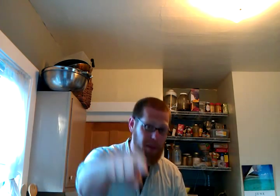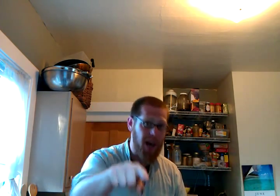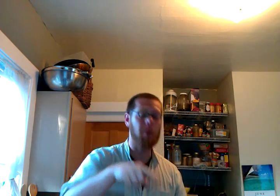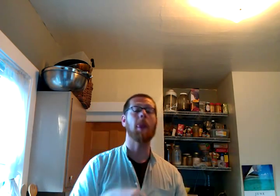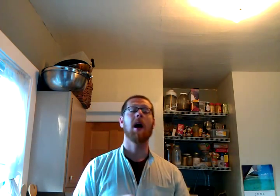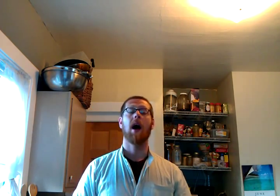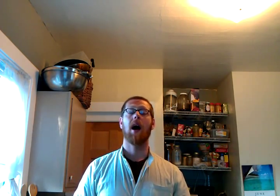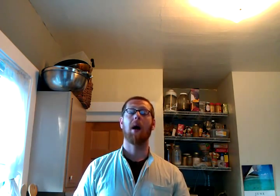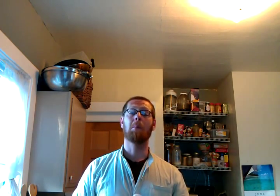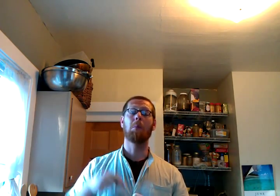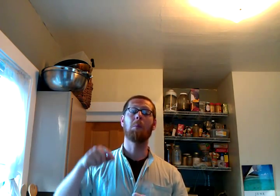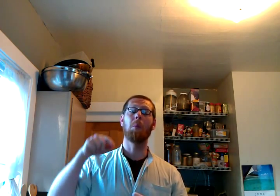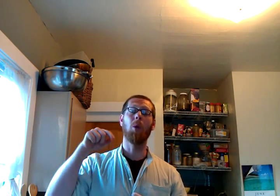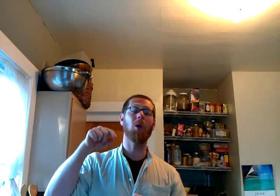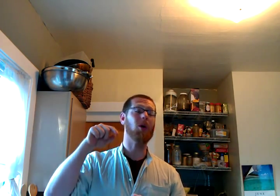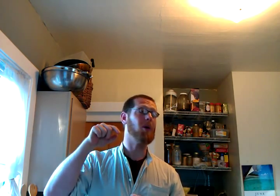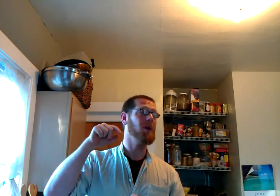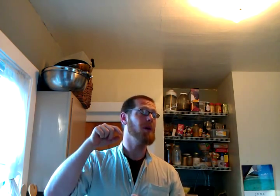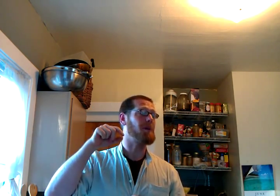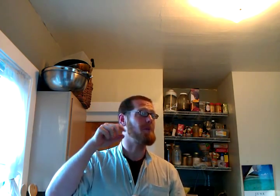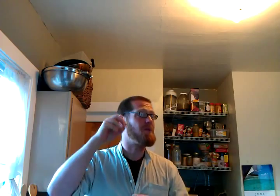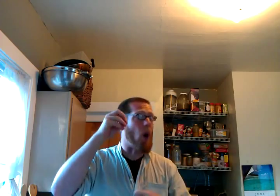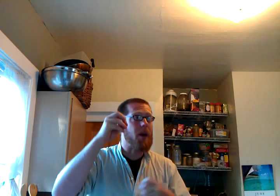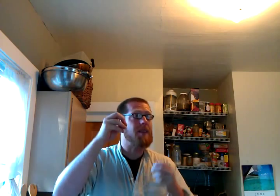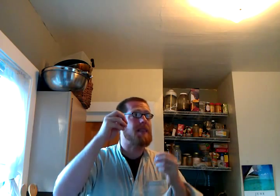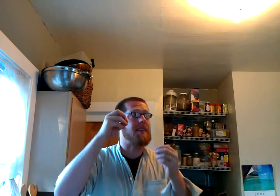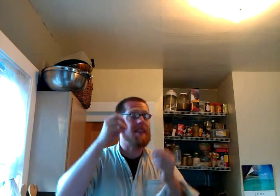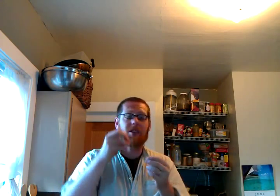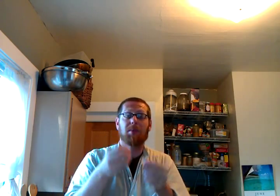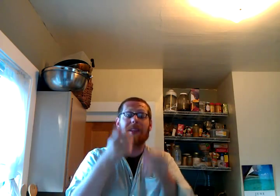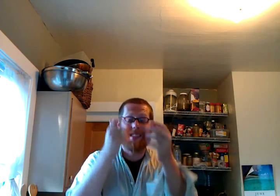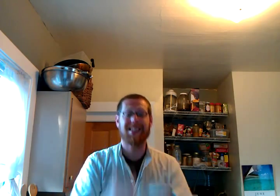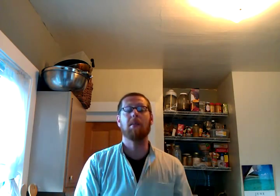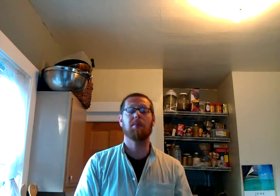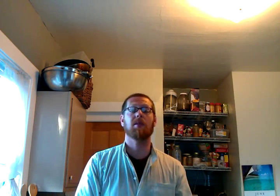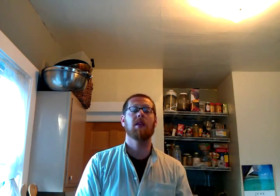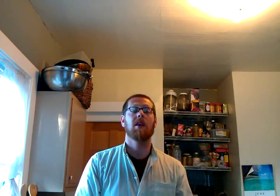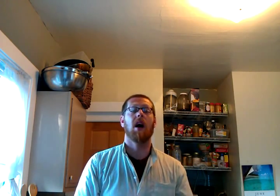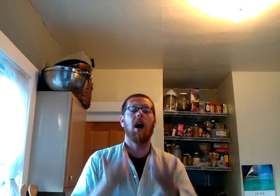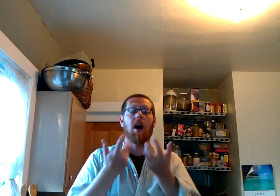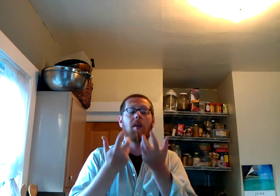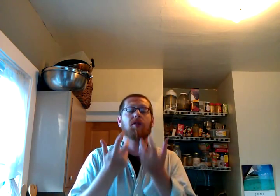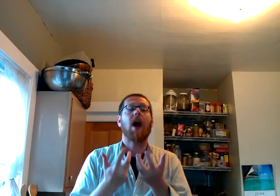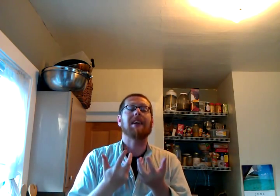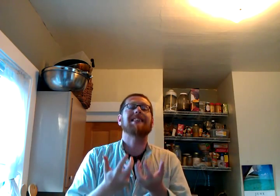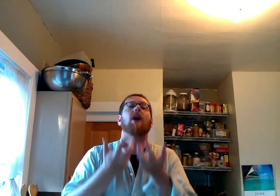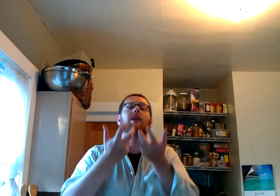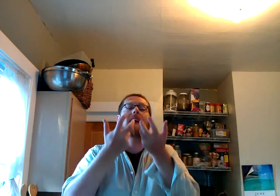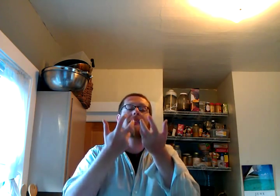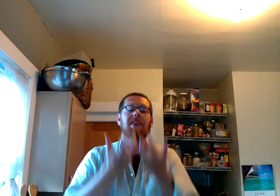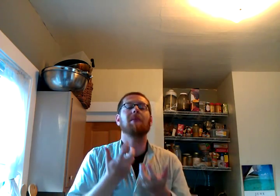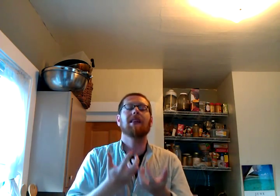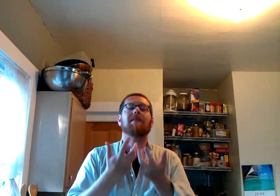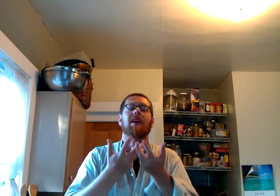become a more focused and disciplined disciple of Christ? How can I live my life under